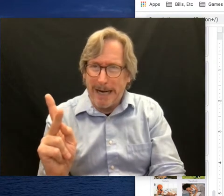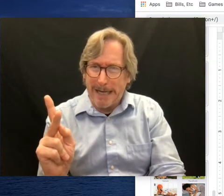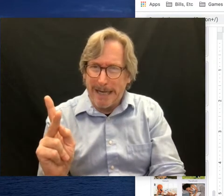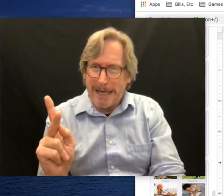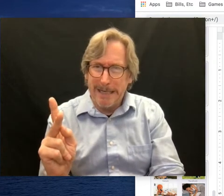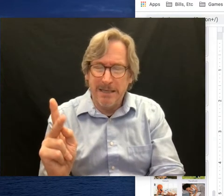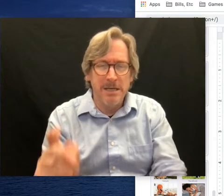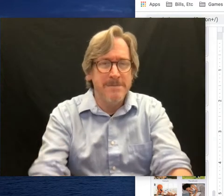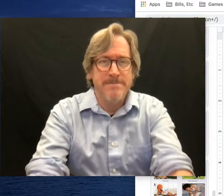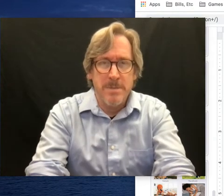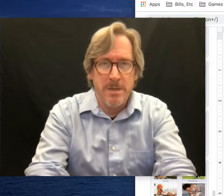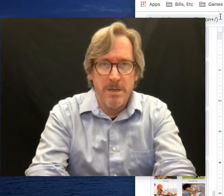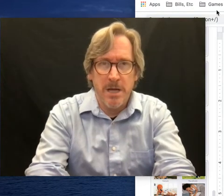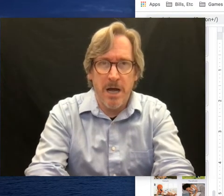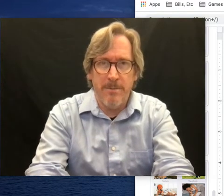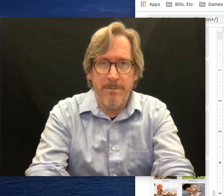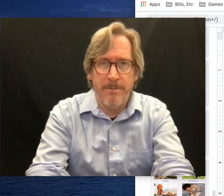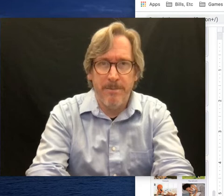trick.